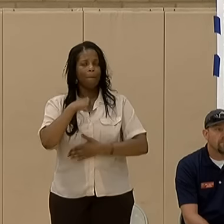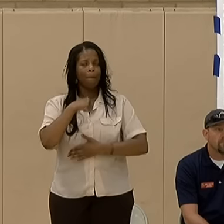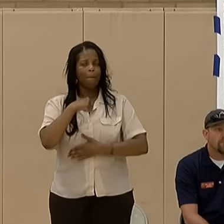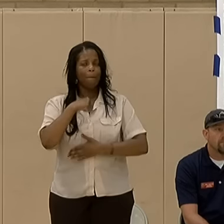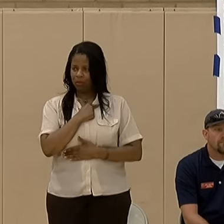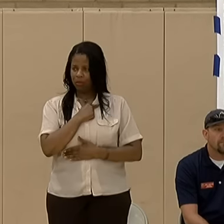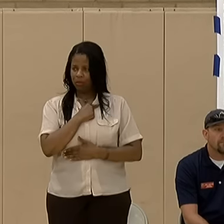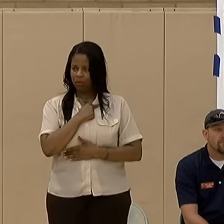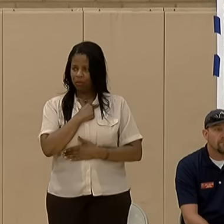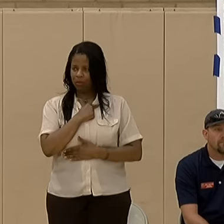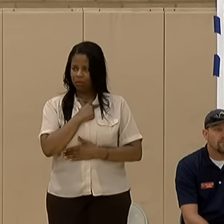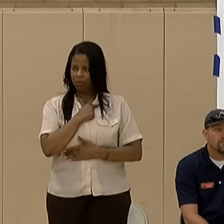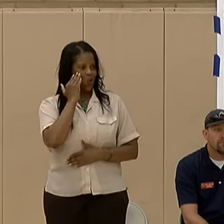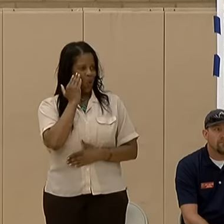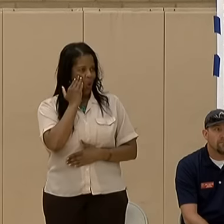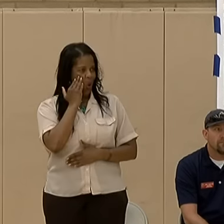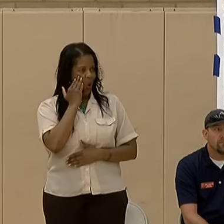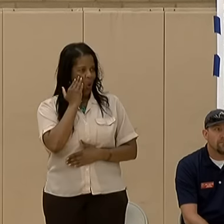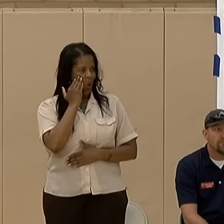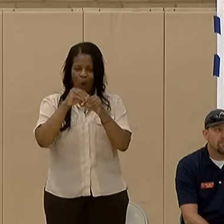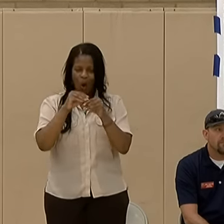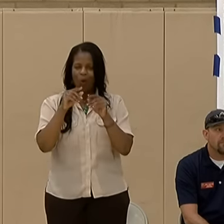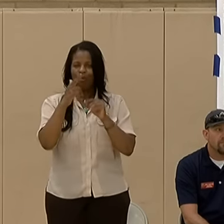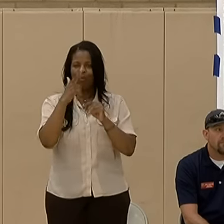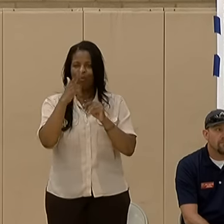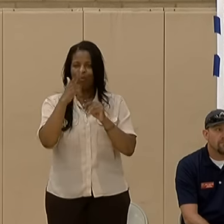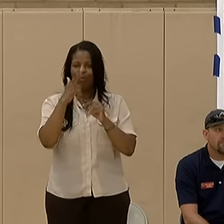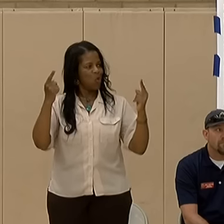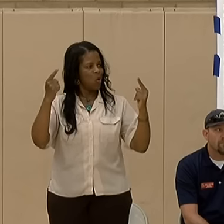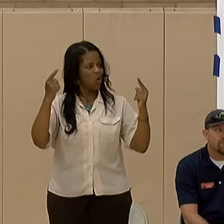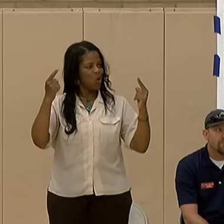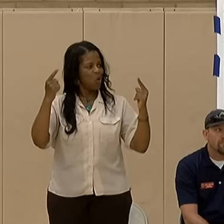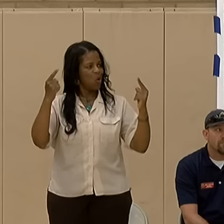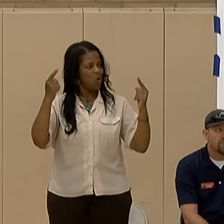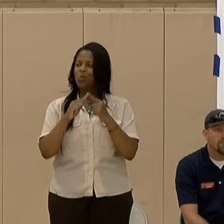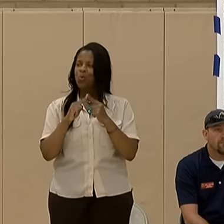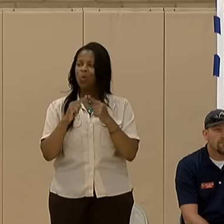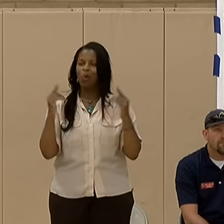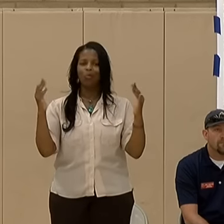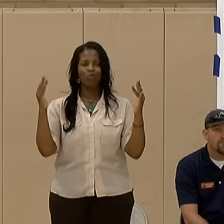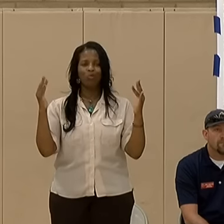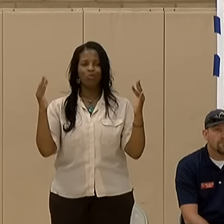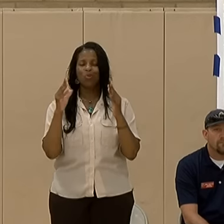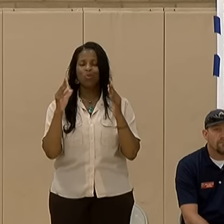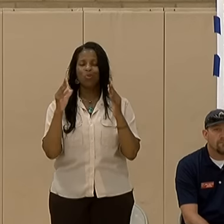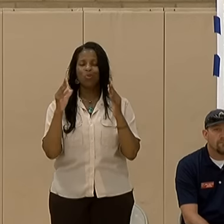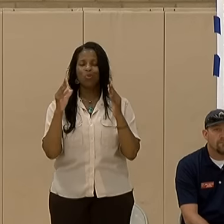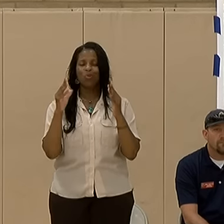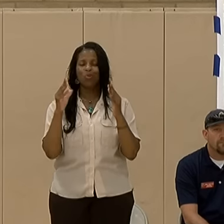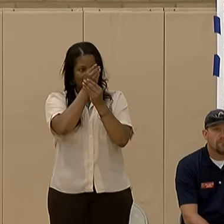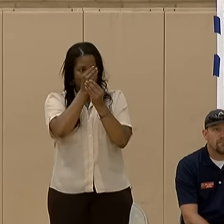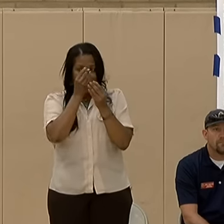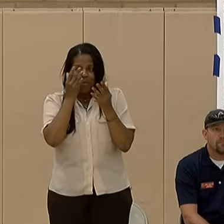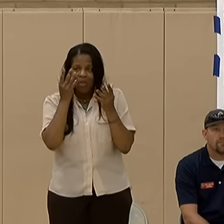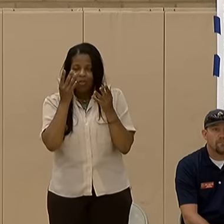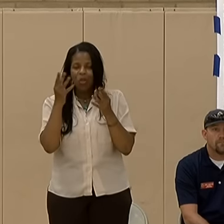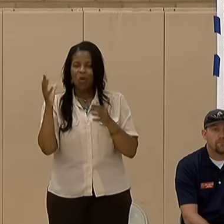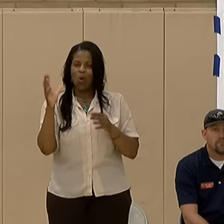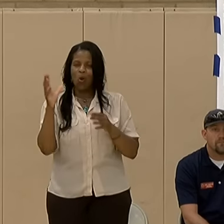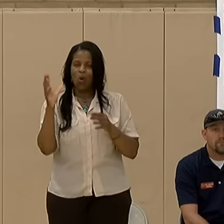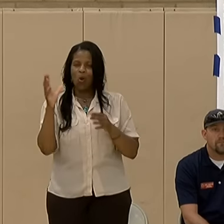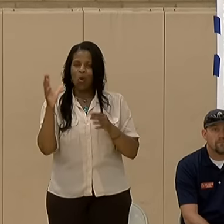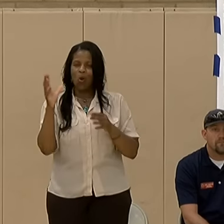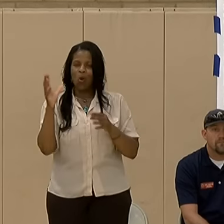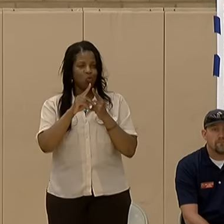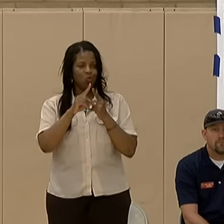actively engaged because you're here. We want to give you the information We want to get you back in your house.